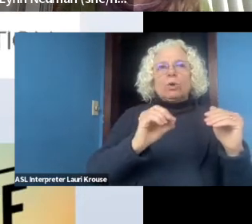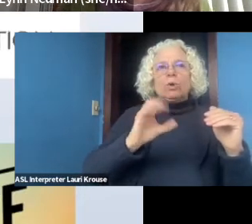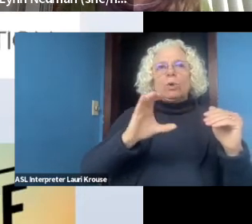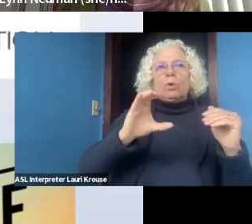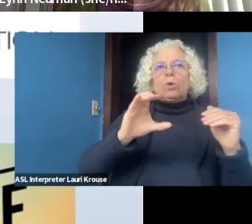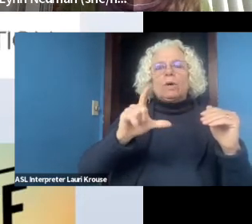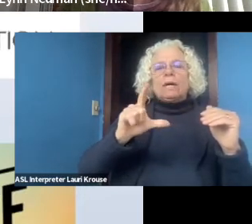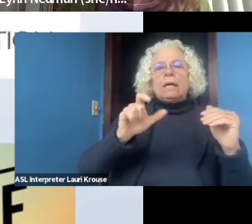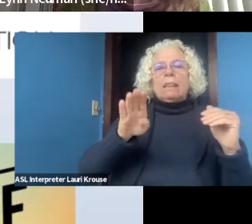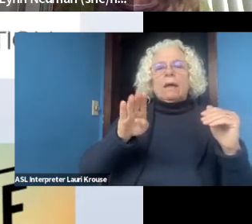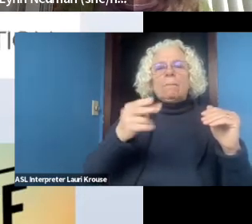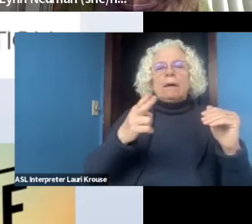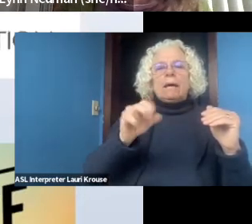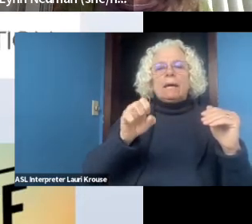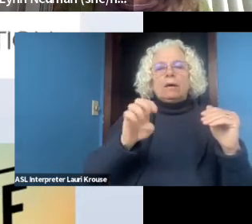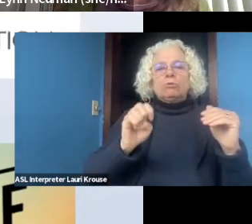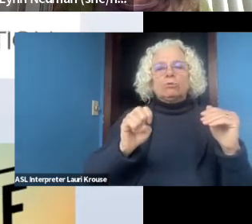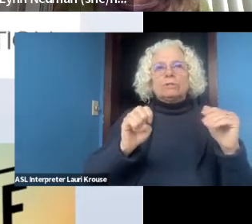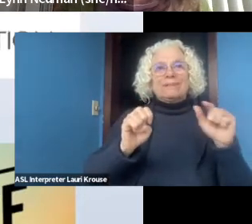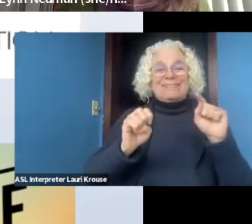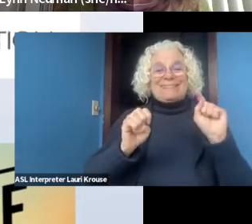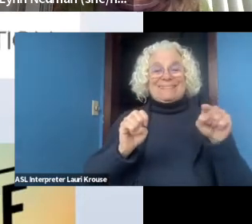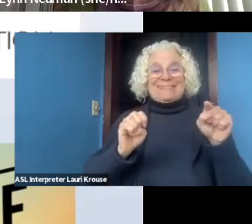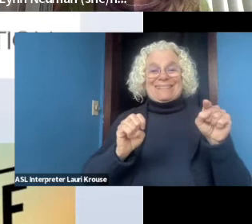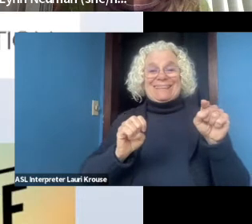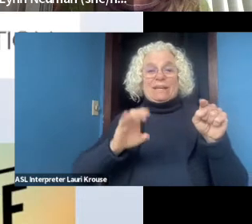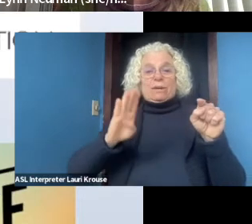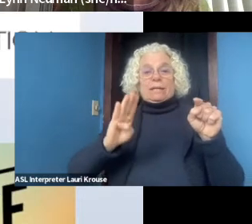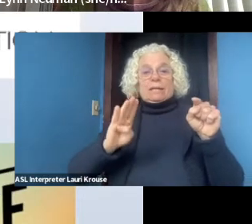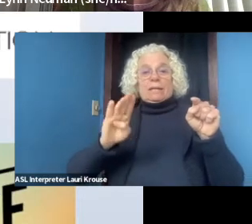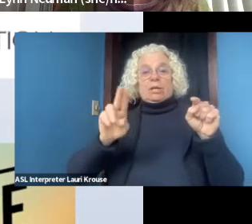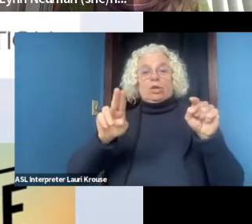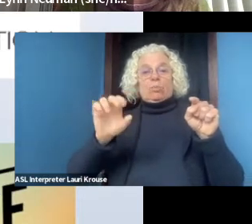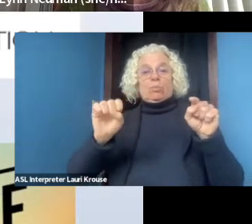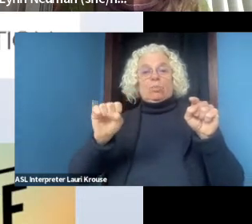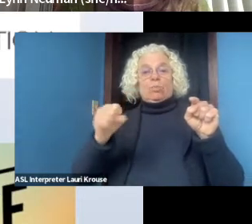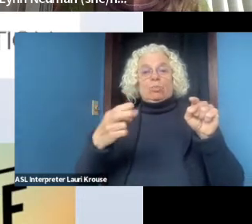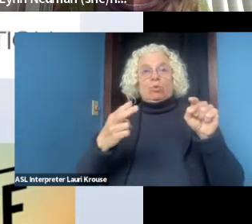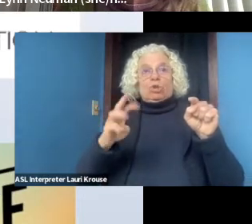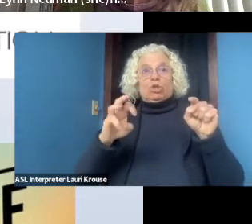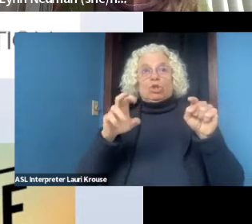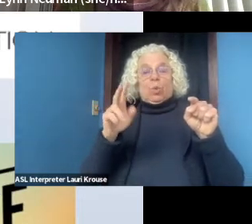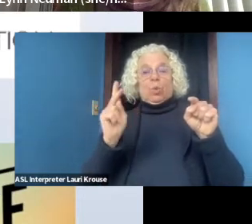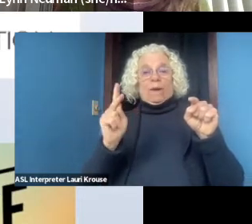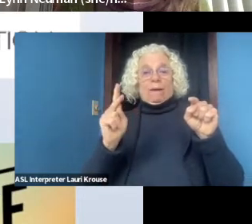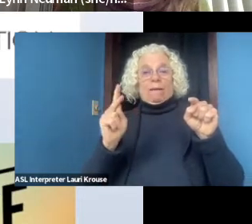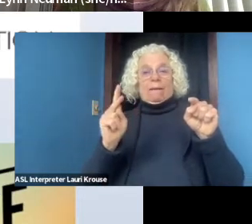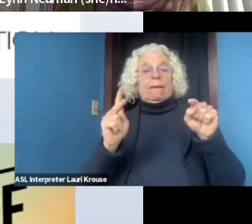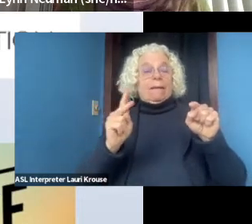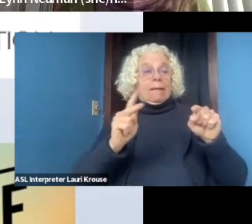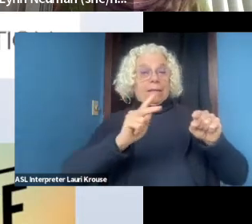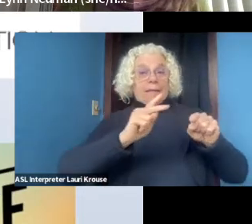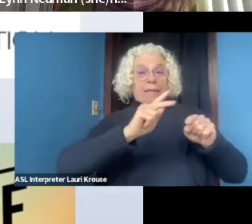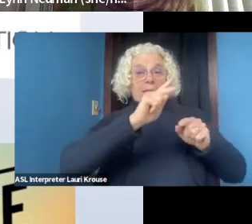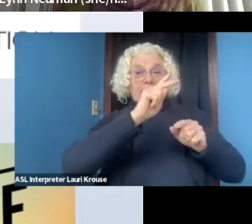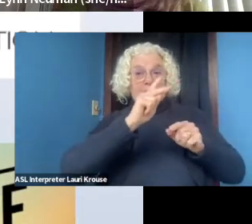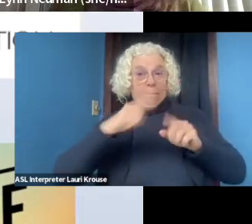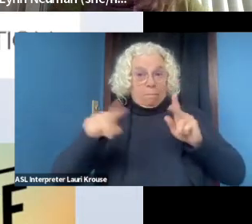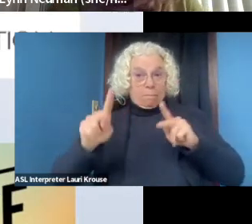Bushwick. The students actually write the climate action plays, and then professional actors produce